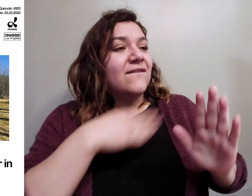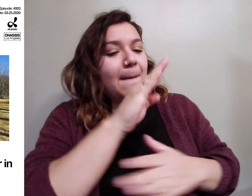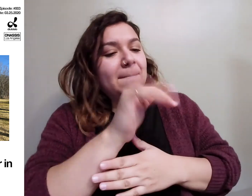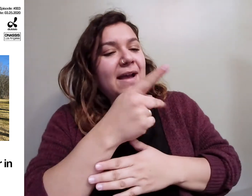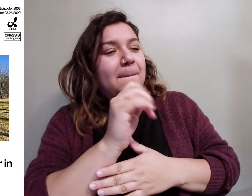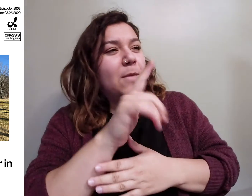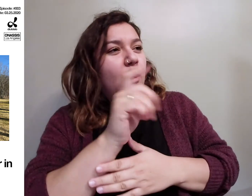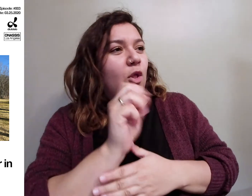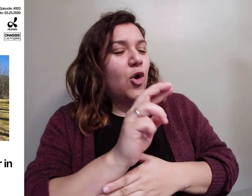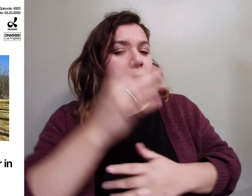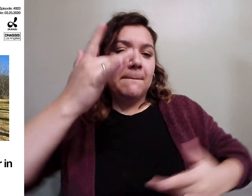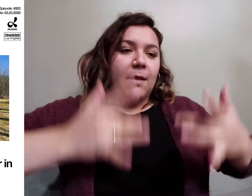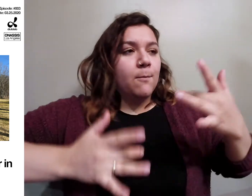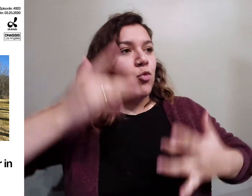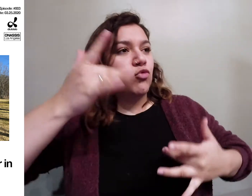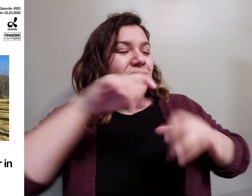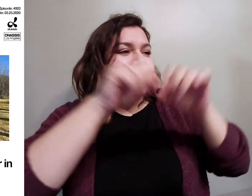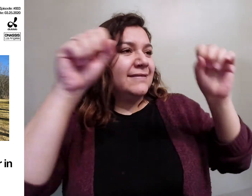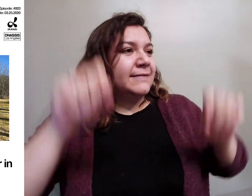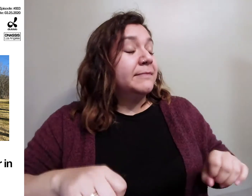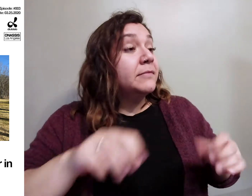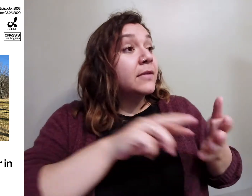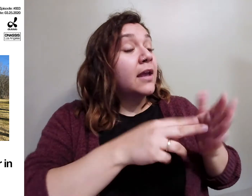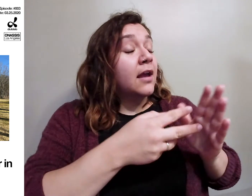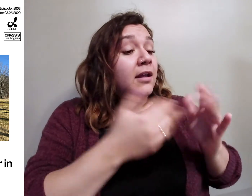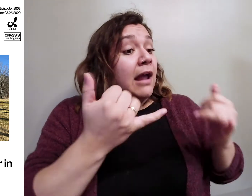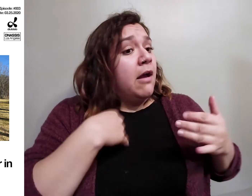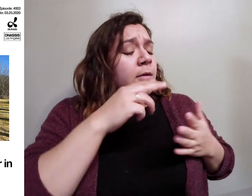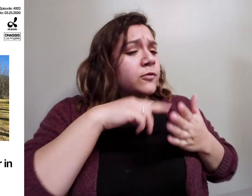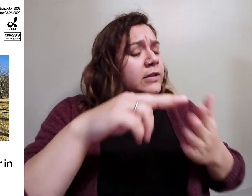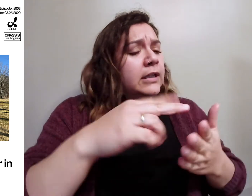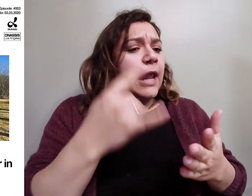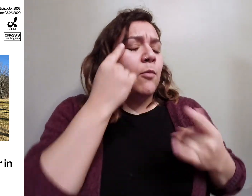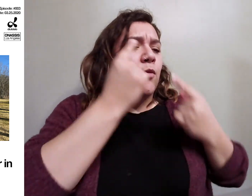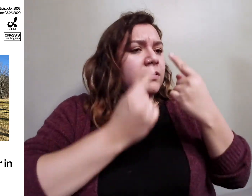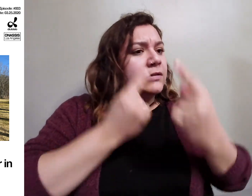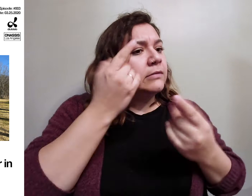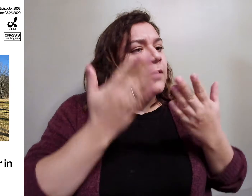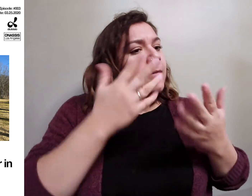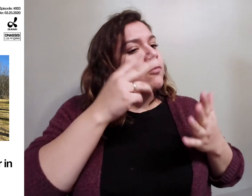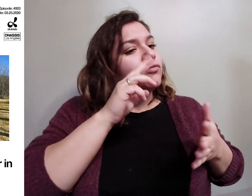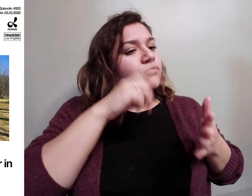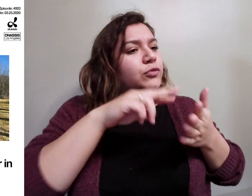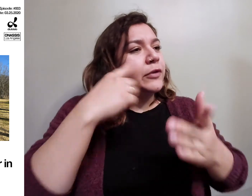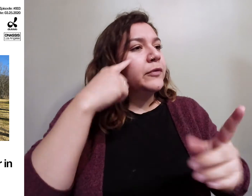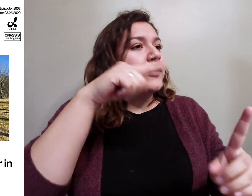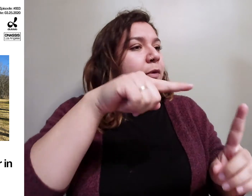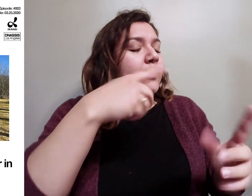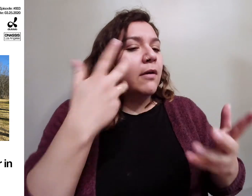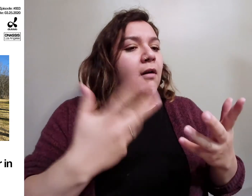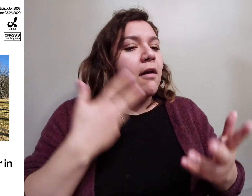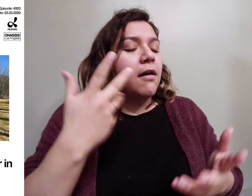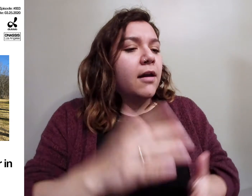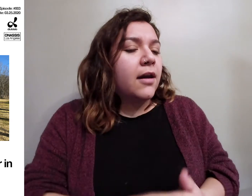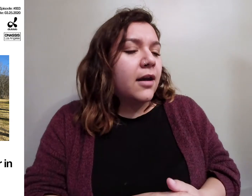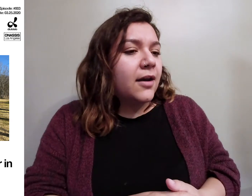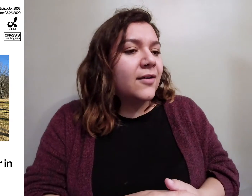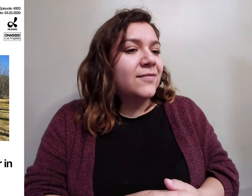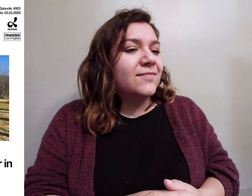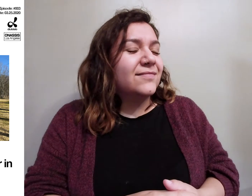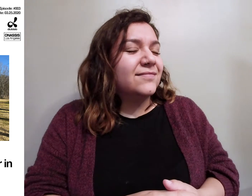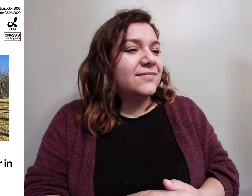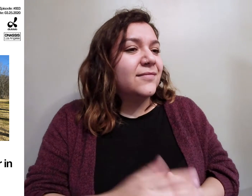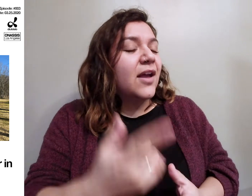bipolar system." And I'm wondering, as I read that back to you, what